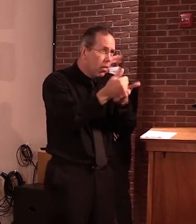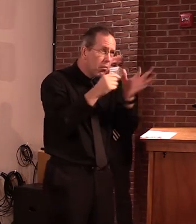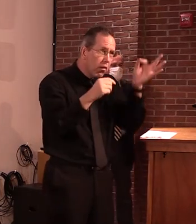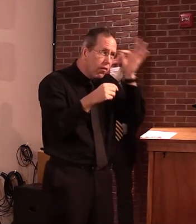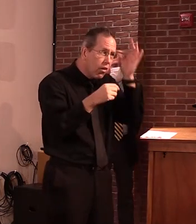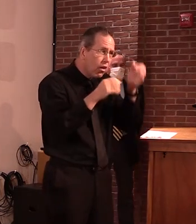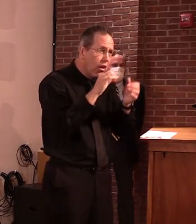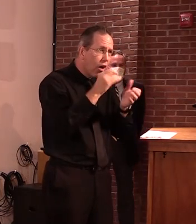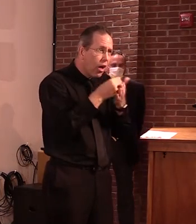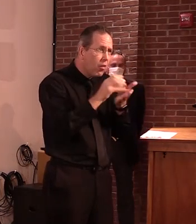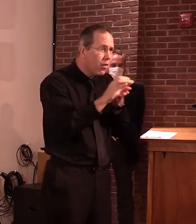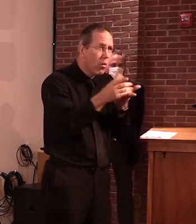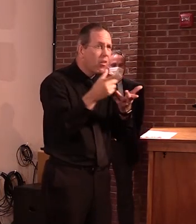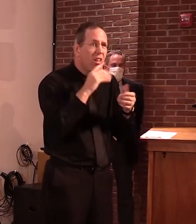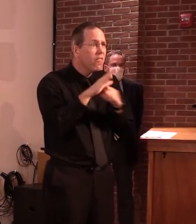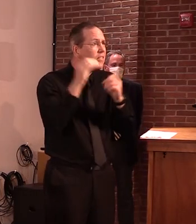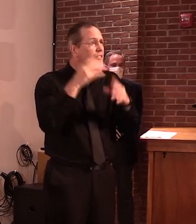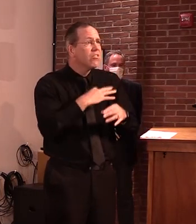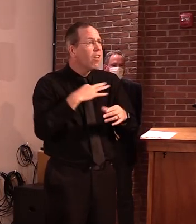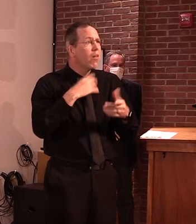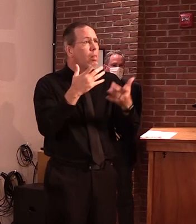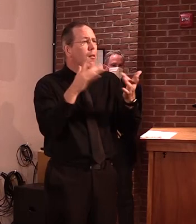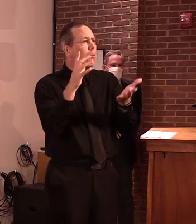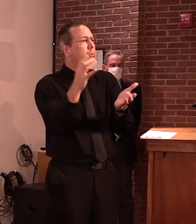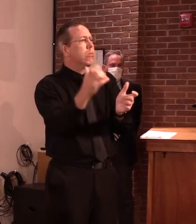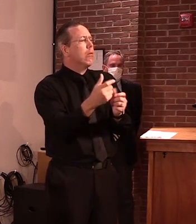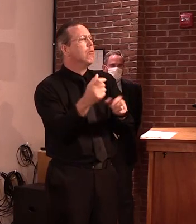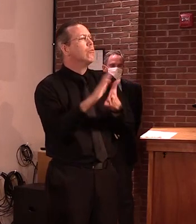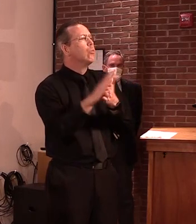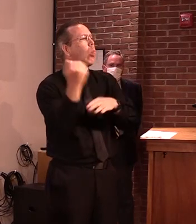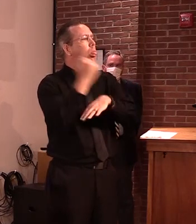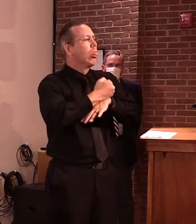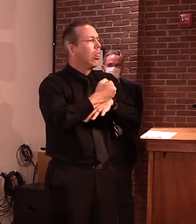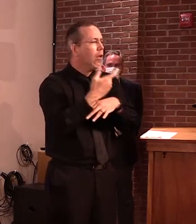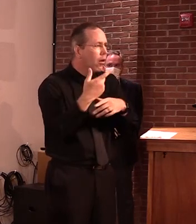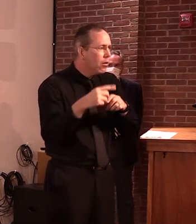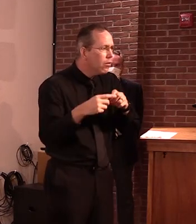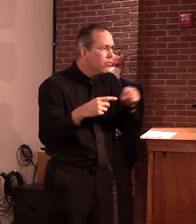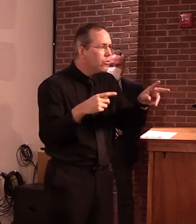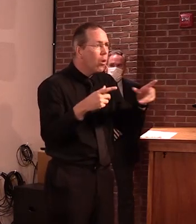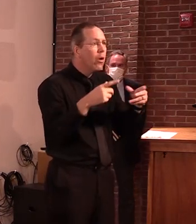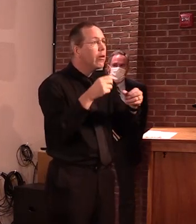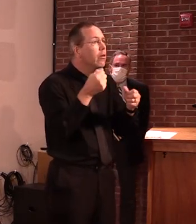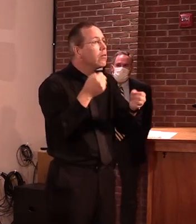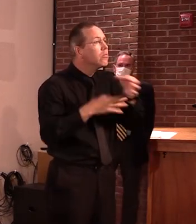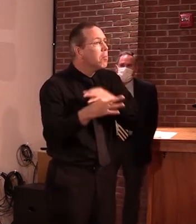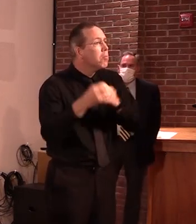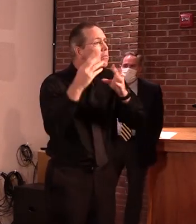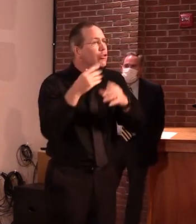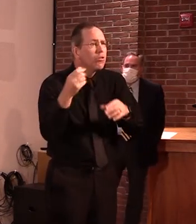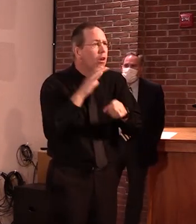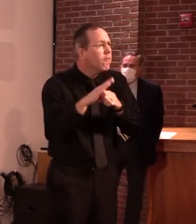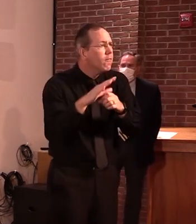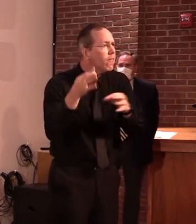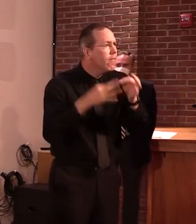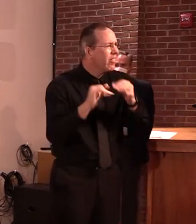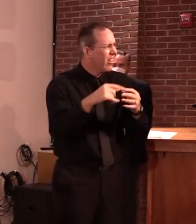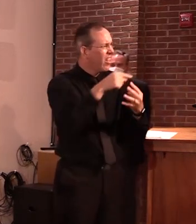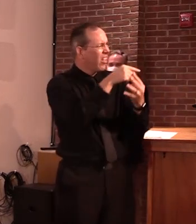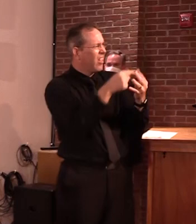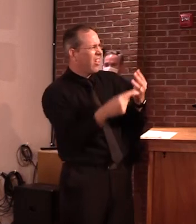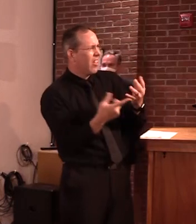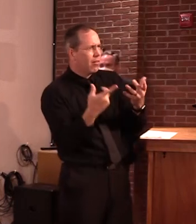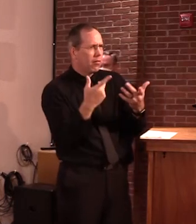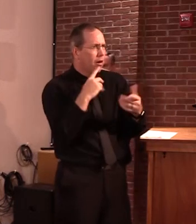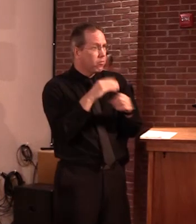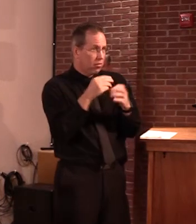funding available to go out and hire more people to help as substitutes? Well, again, on top of the $1.8 billion we spend on